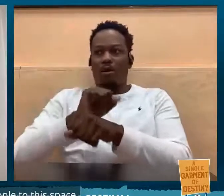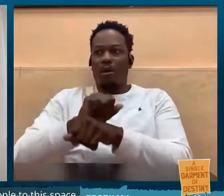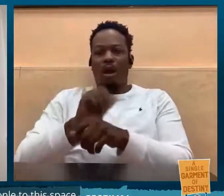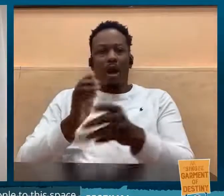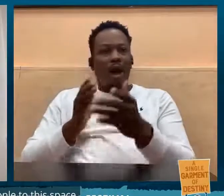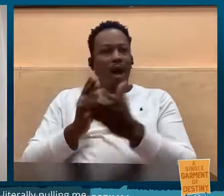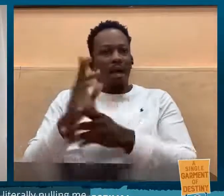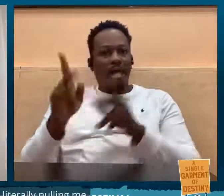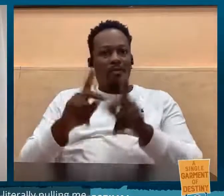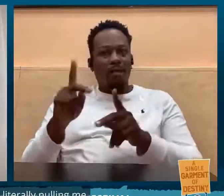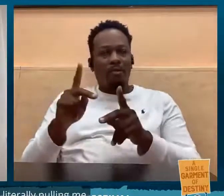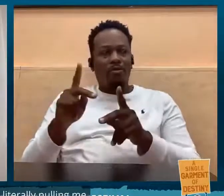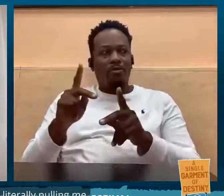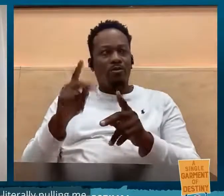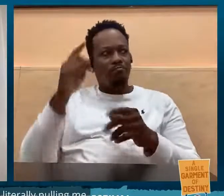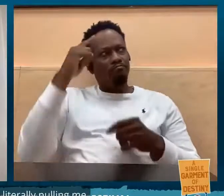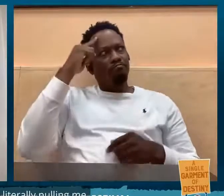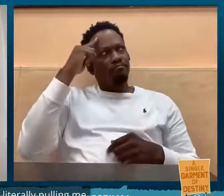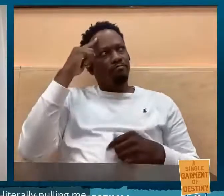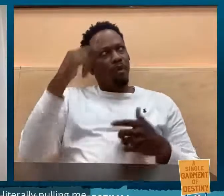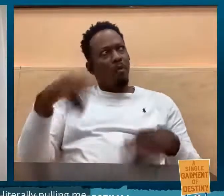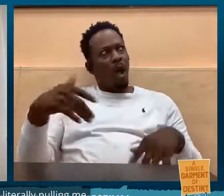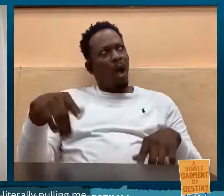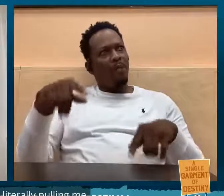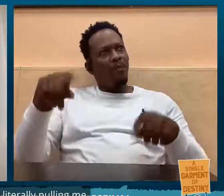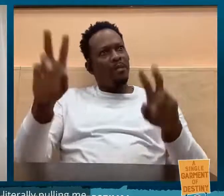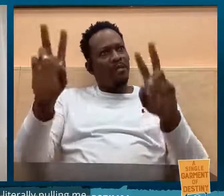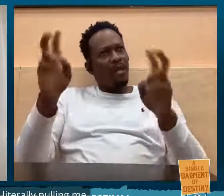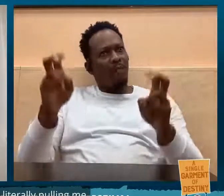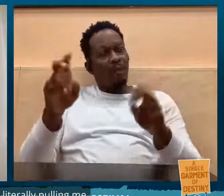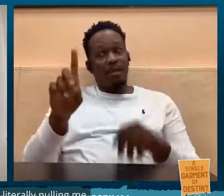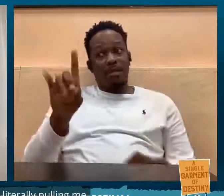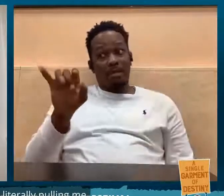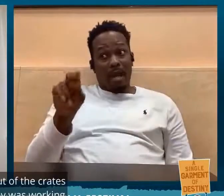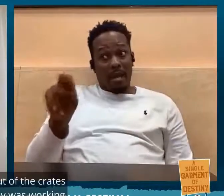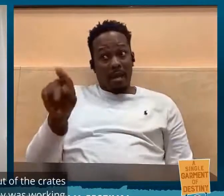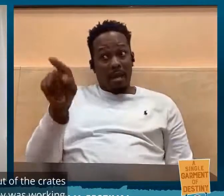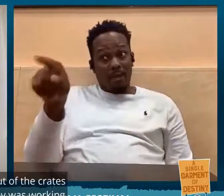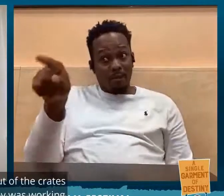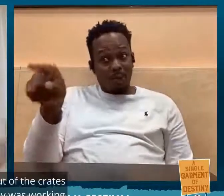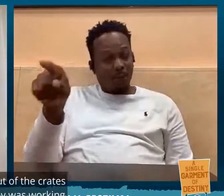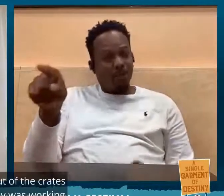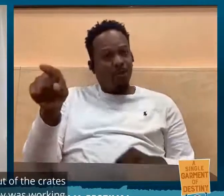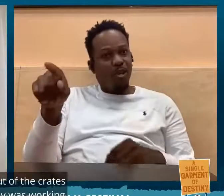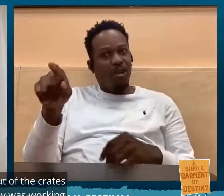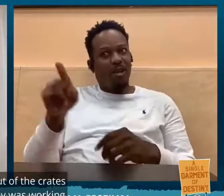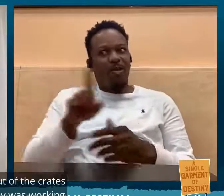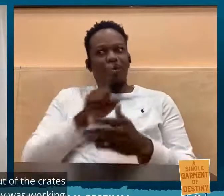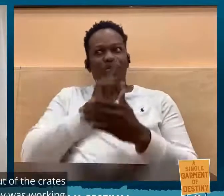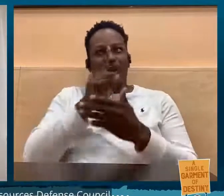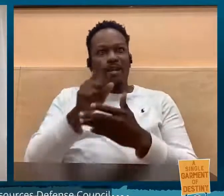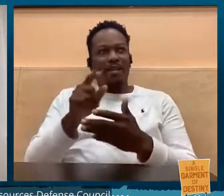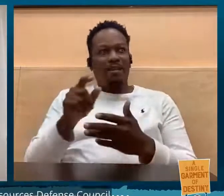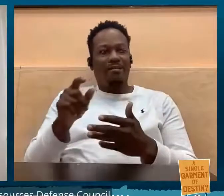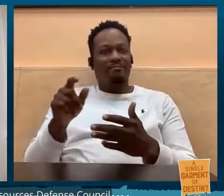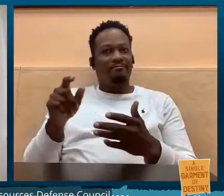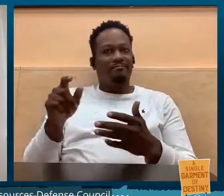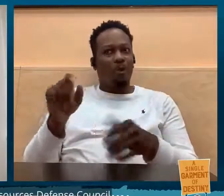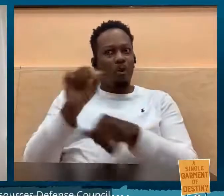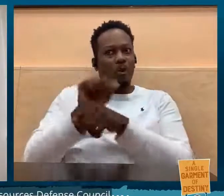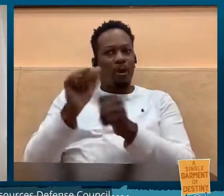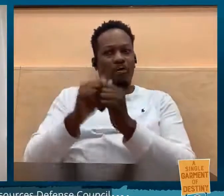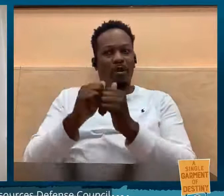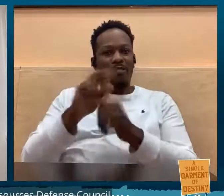people to this space. And it's Diane, you know, literally pulling me, sort of digging out of the crates, and just, I was working with the